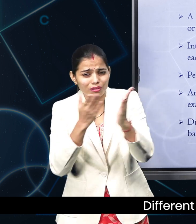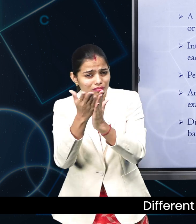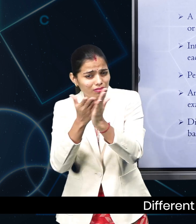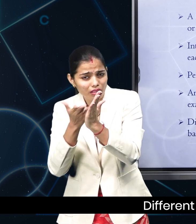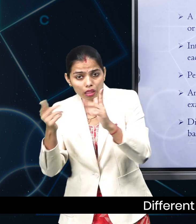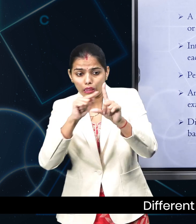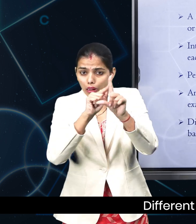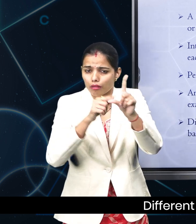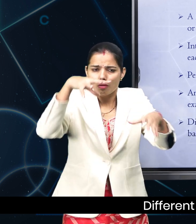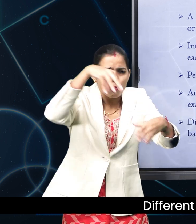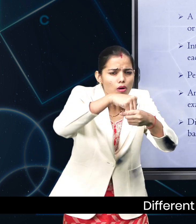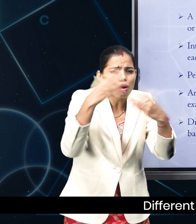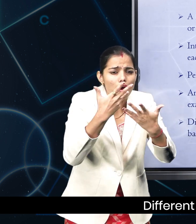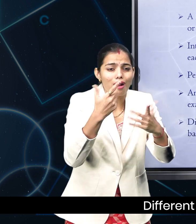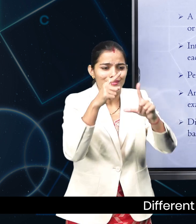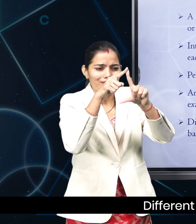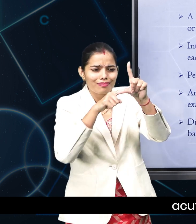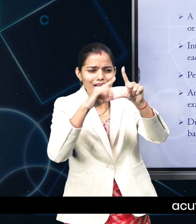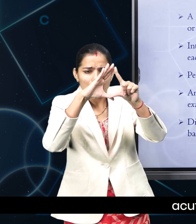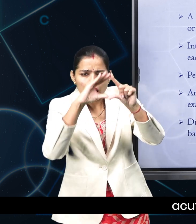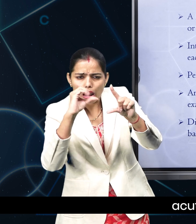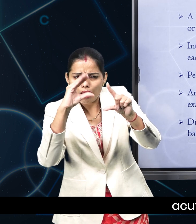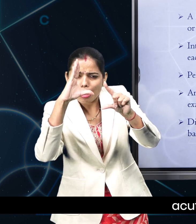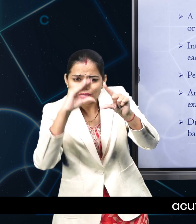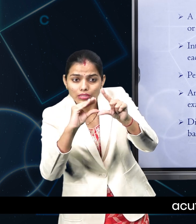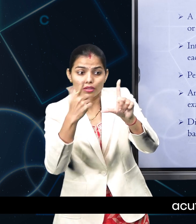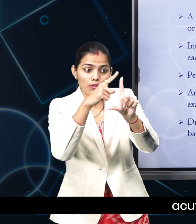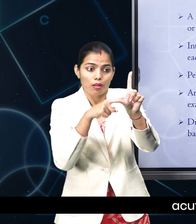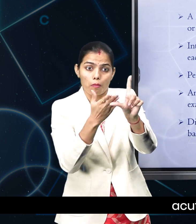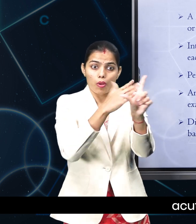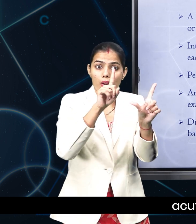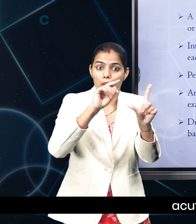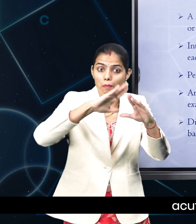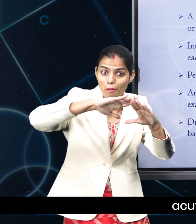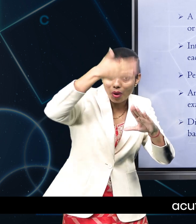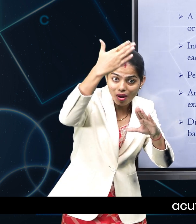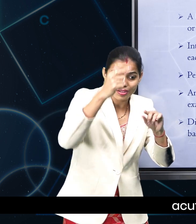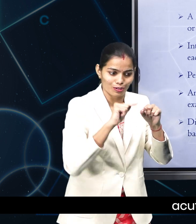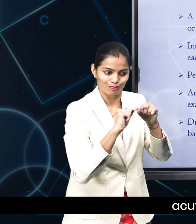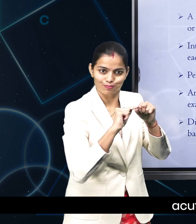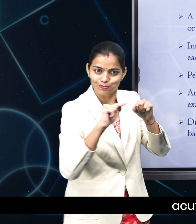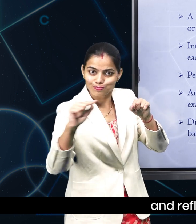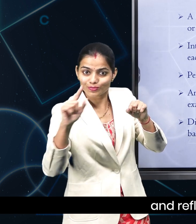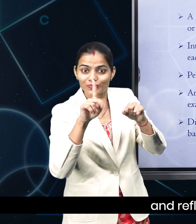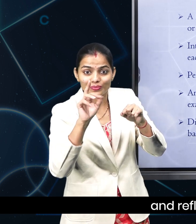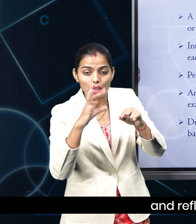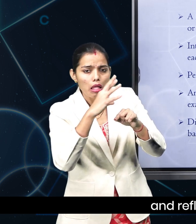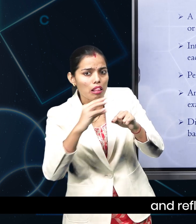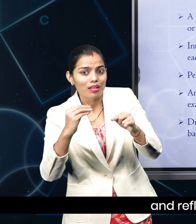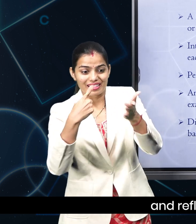Different types of angles include acute, obtuse, straight, and reflex